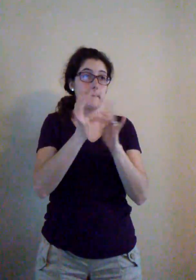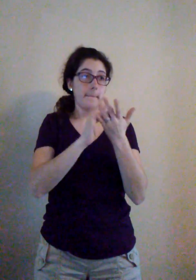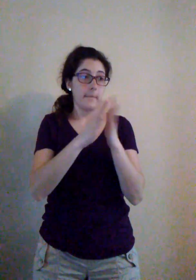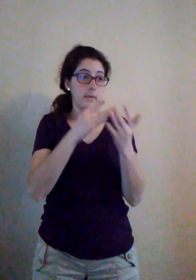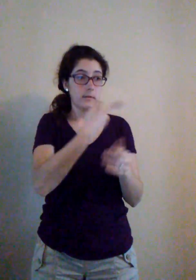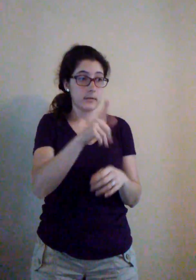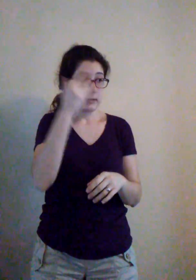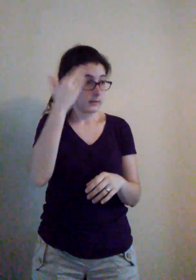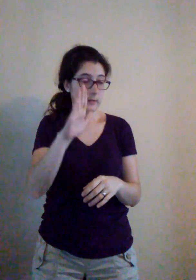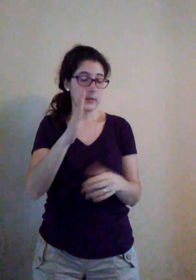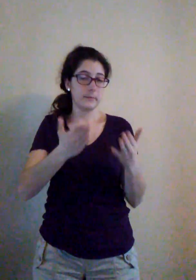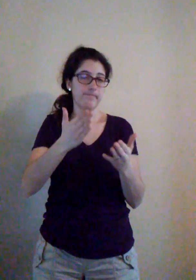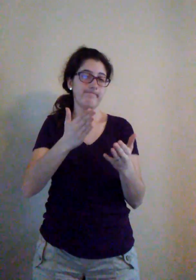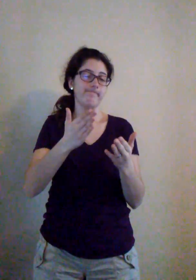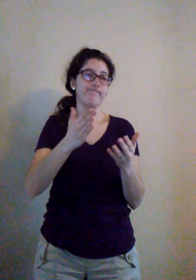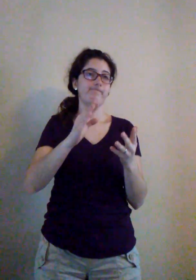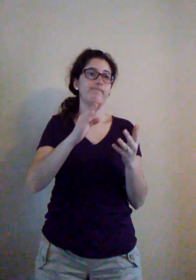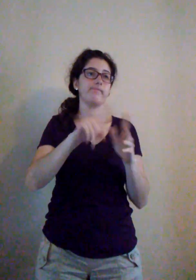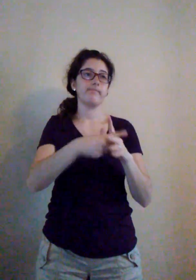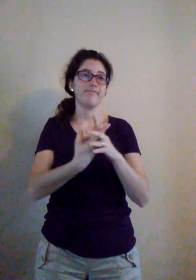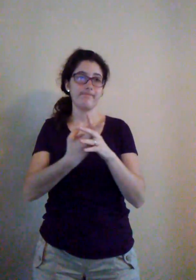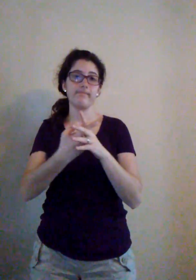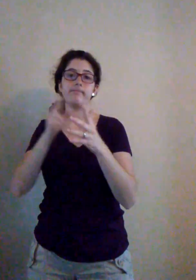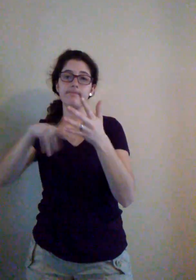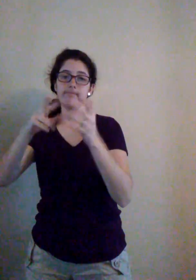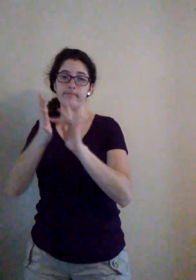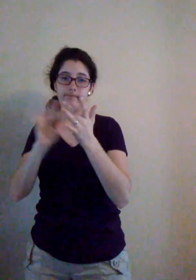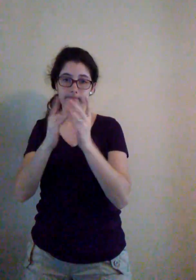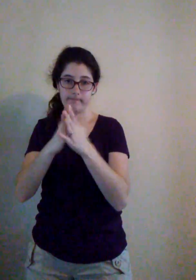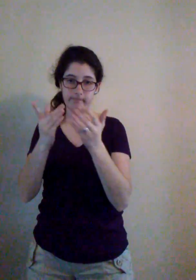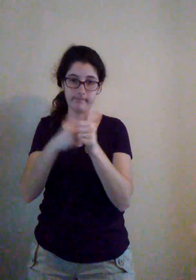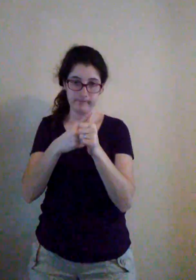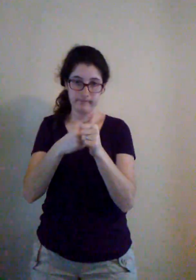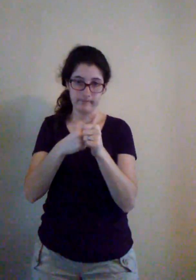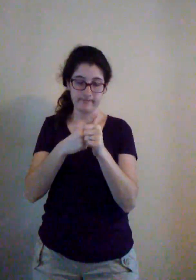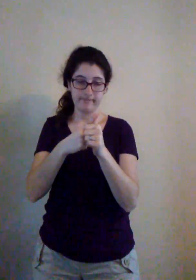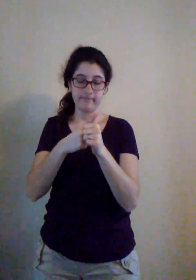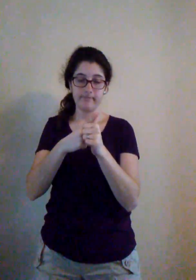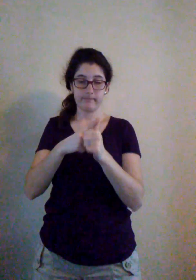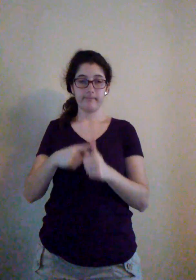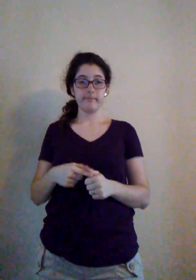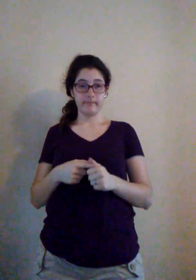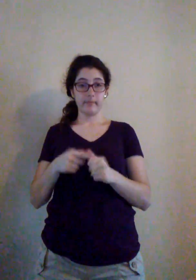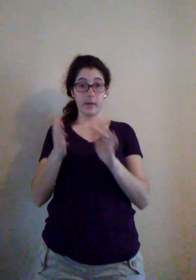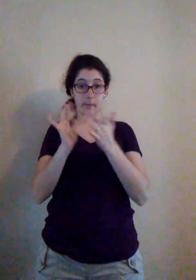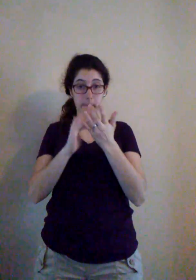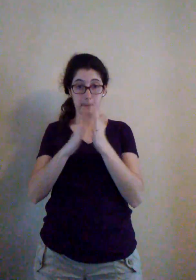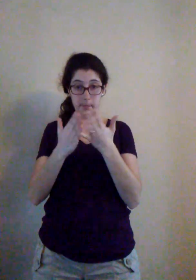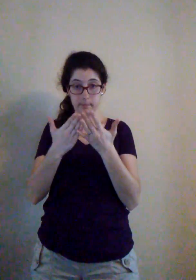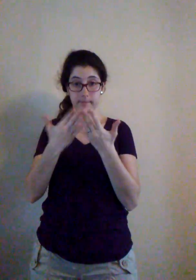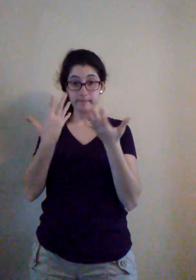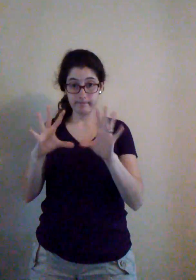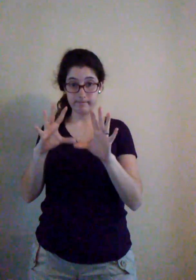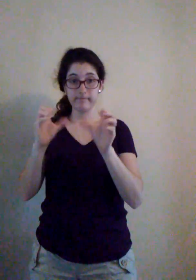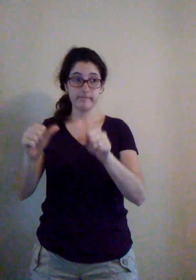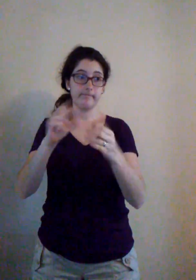it's better to start off with Bible studies that get people into the text and see how the texts portray the glory of God